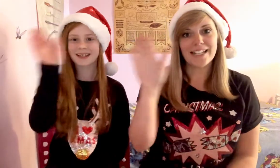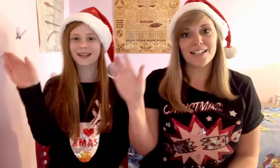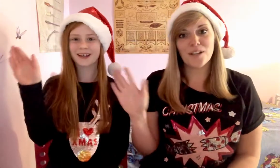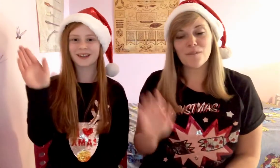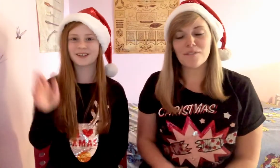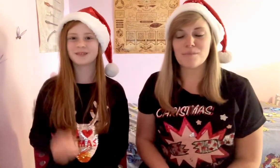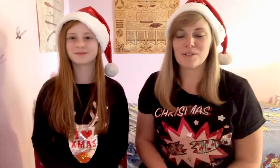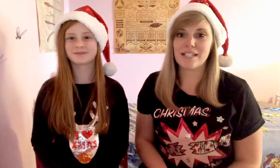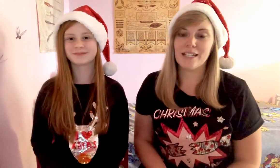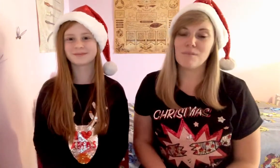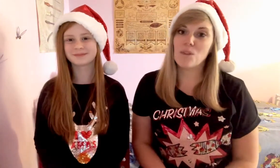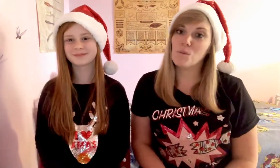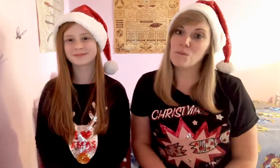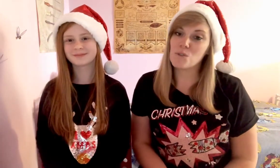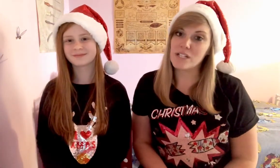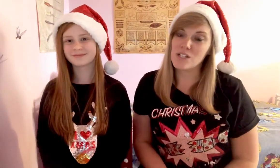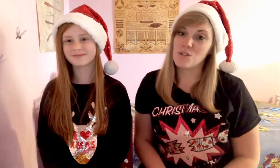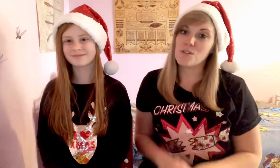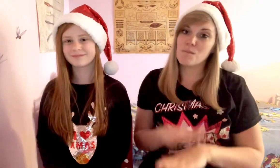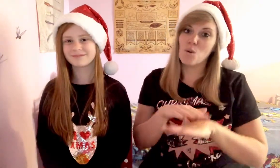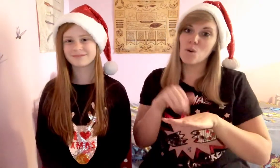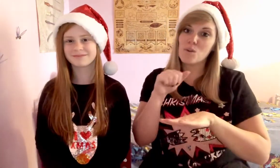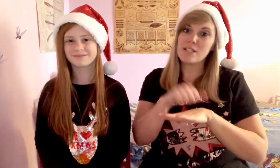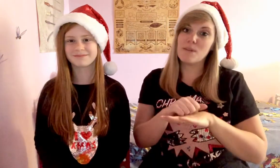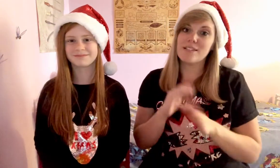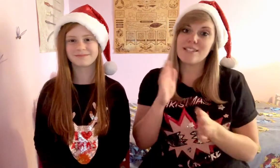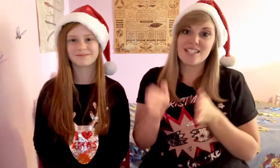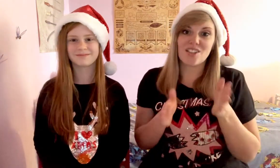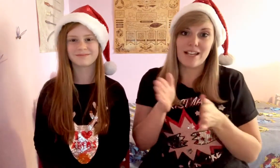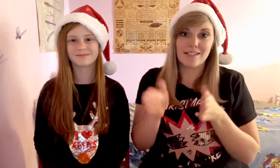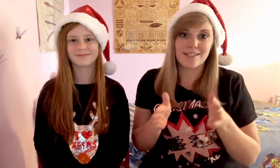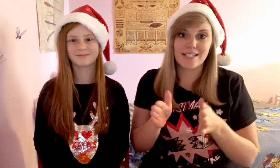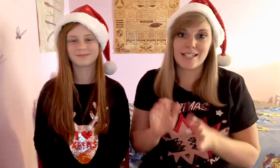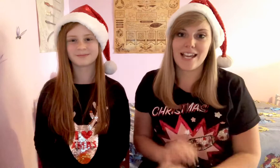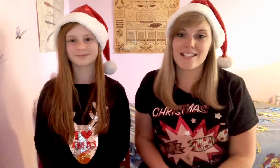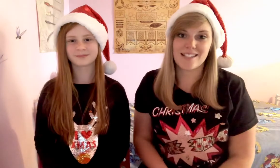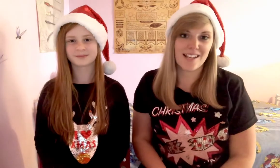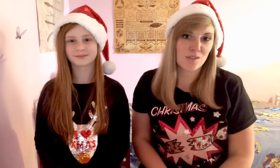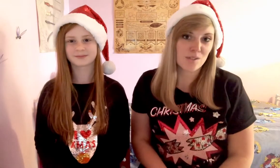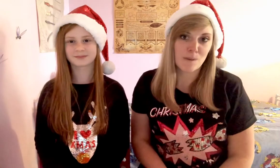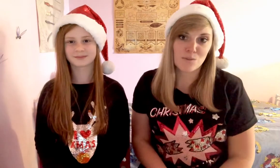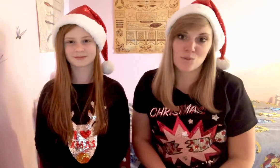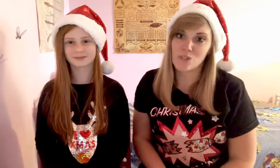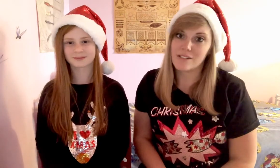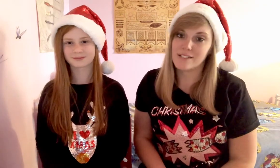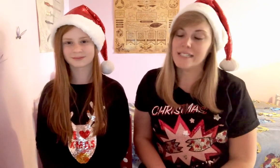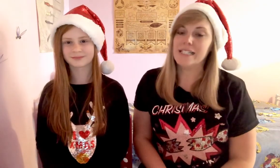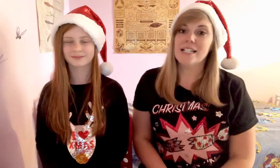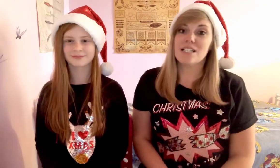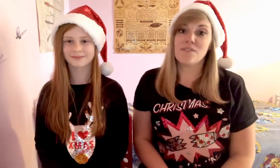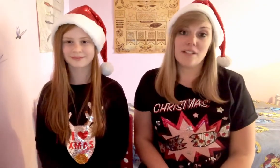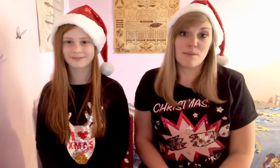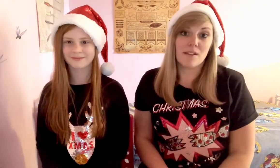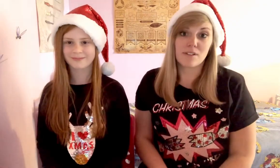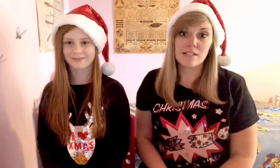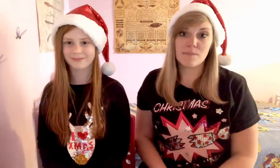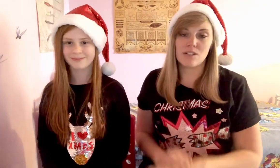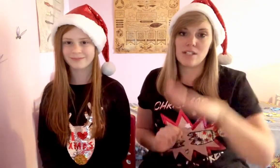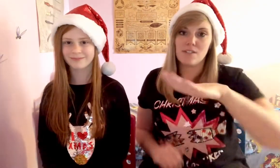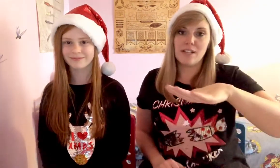Hello everybody. We thought we would treat you to some more Christmas signs today as an extra special treat. So first we have Christmas. You need a flat